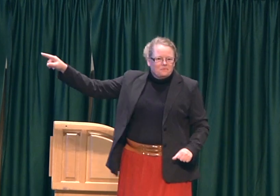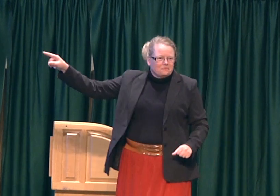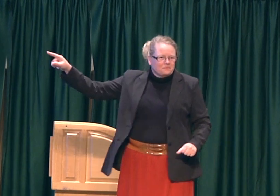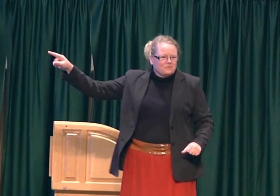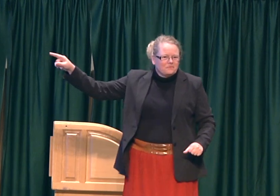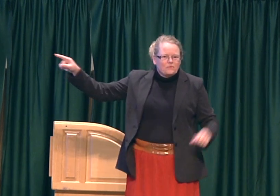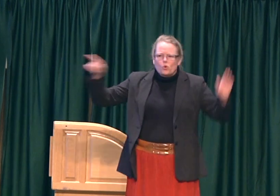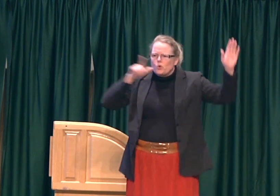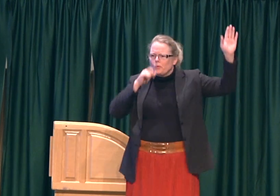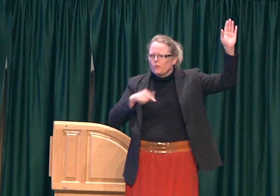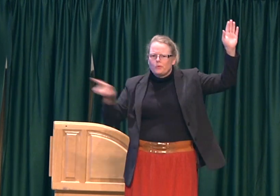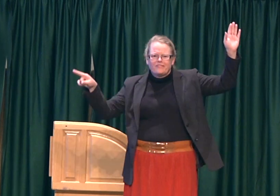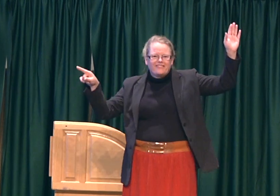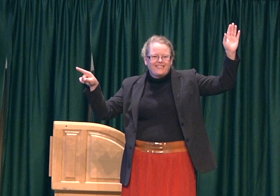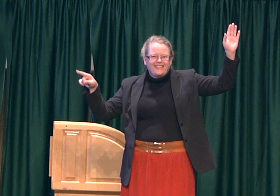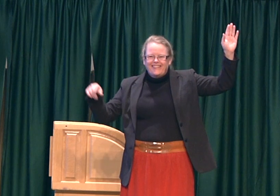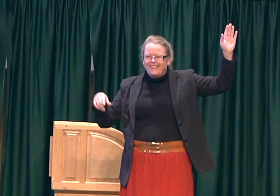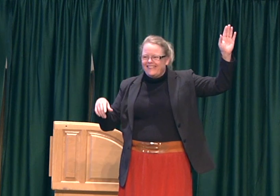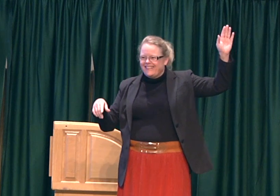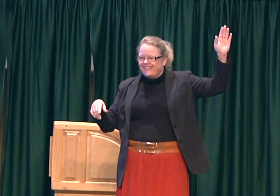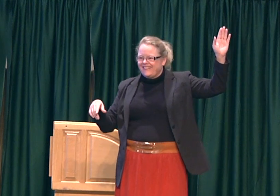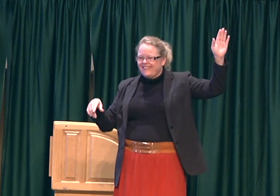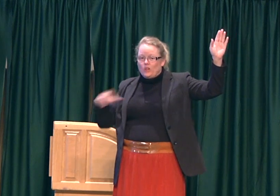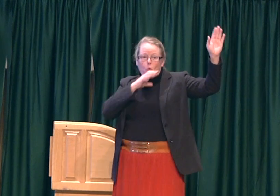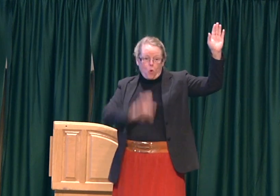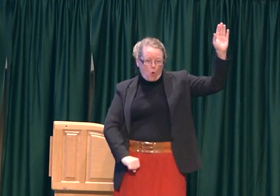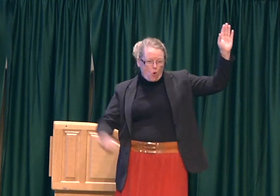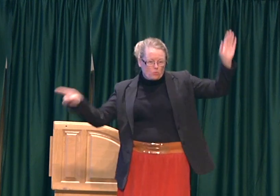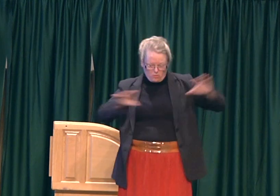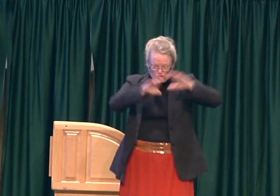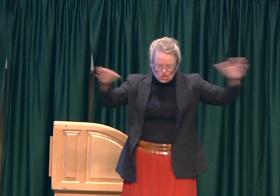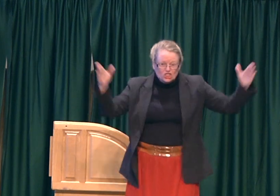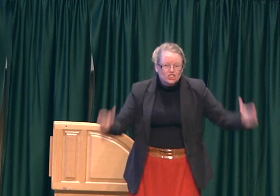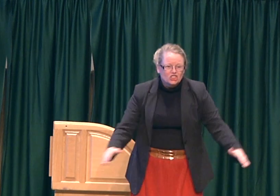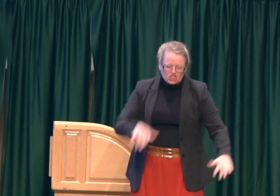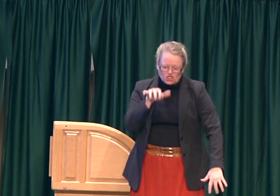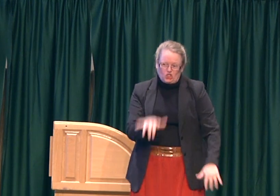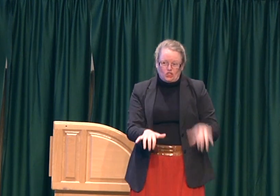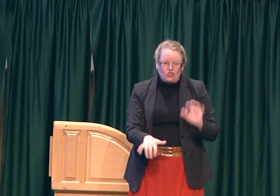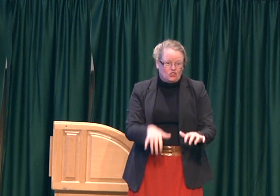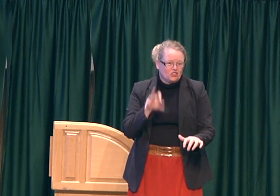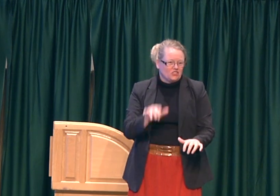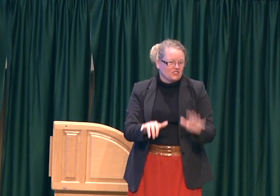So remember this, right? Who remembers the TTYs? Right? Pretty old technology. Do you remember the large